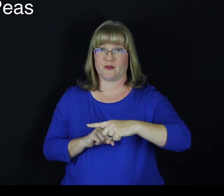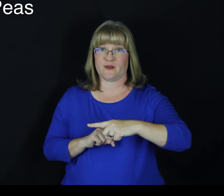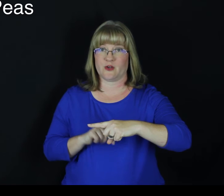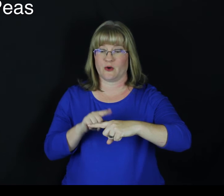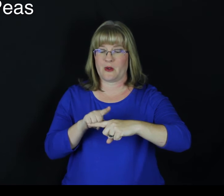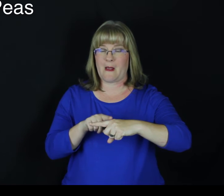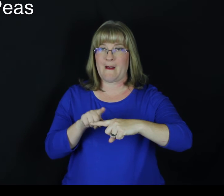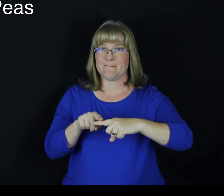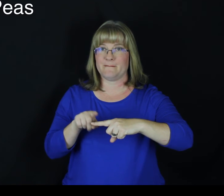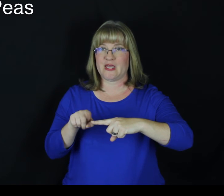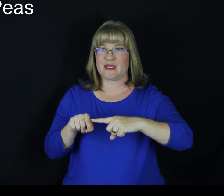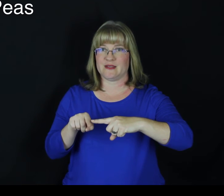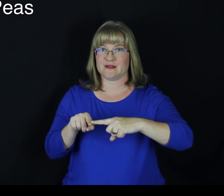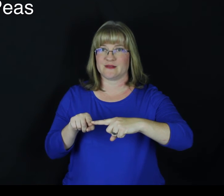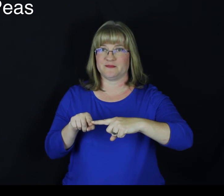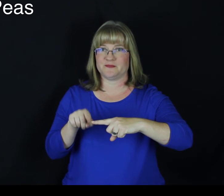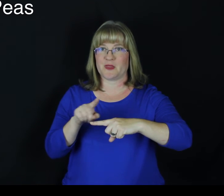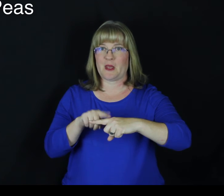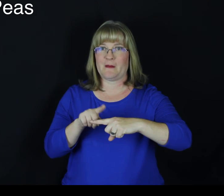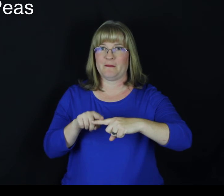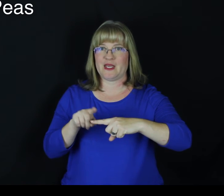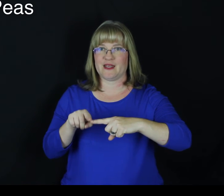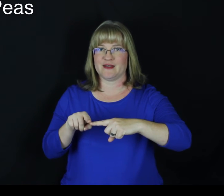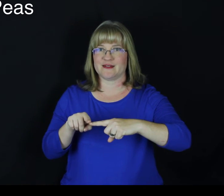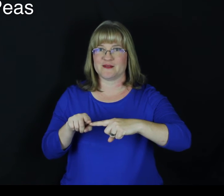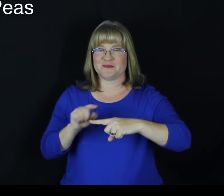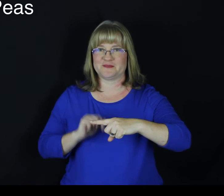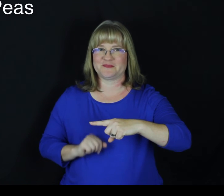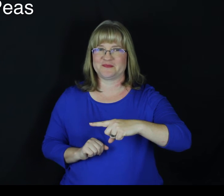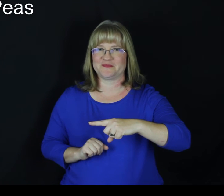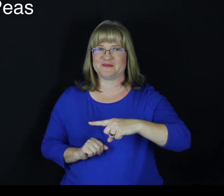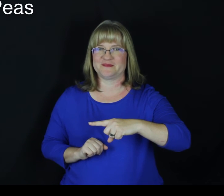your finger. Peas, peas.